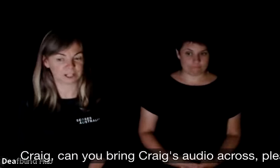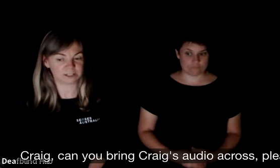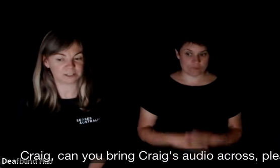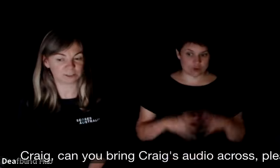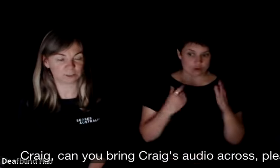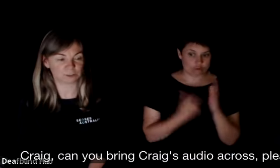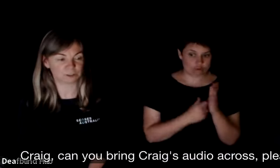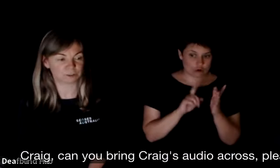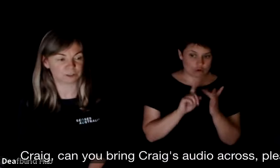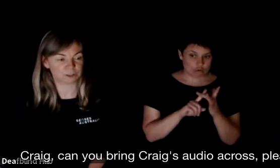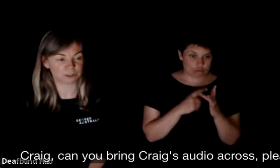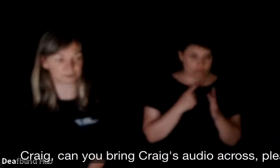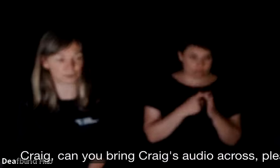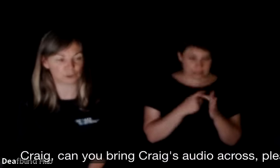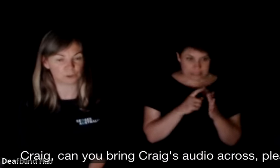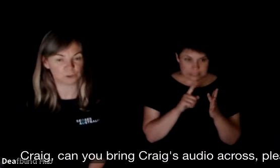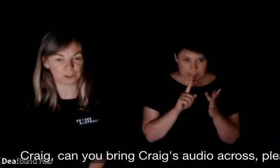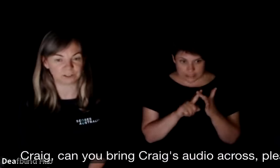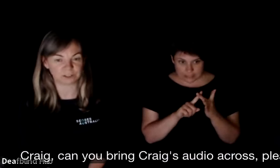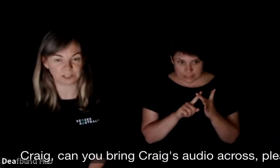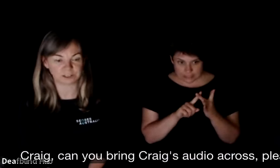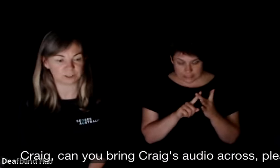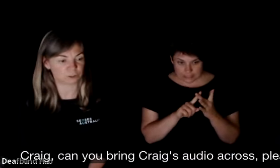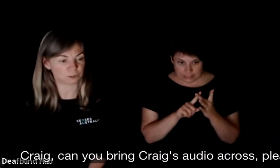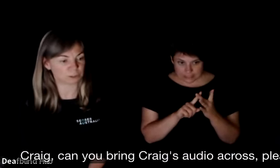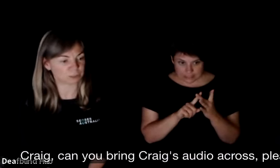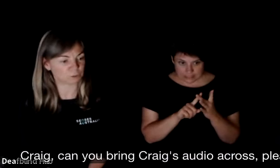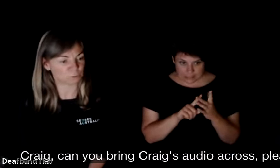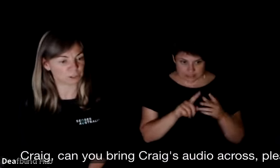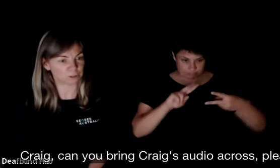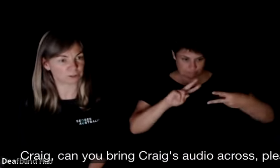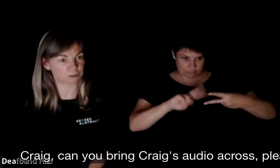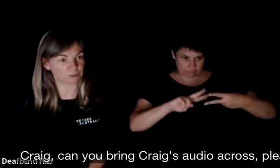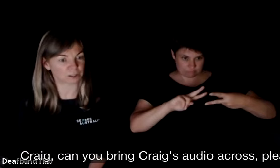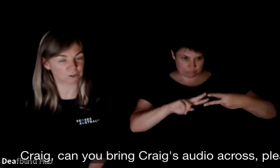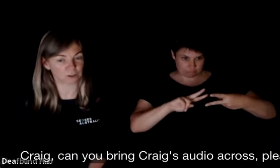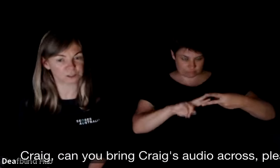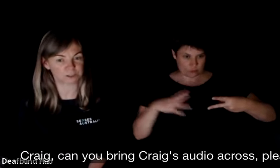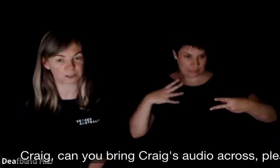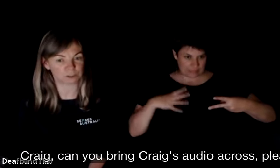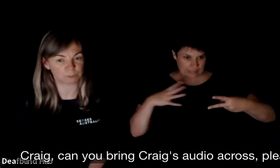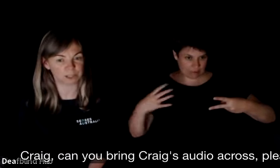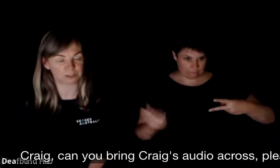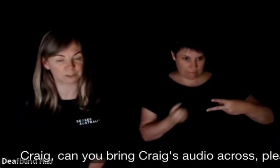Okay, Ricky, so there's two things you need to do to bring the audio